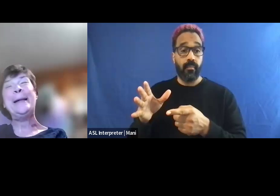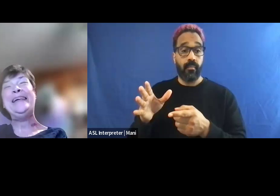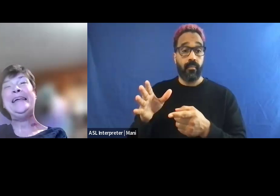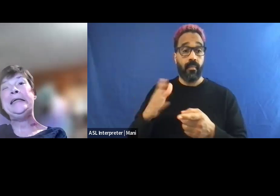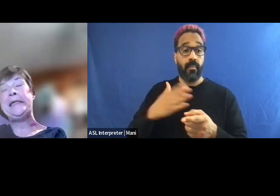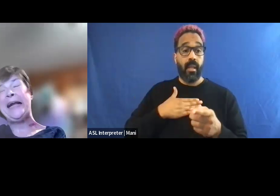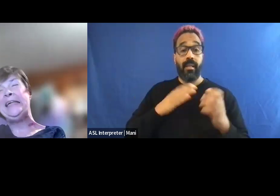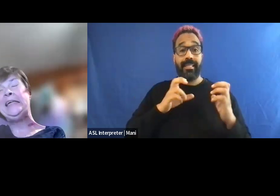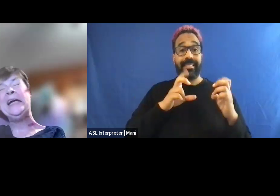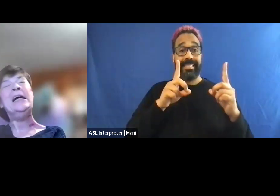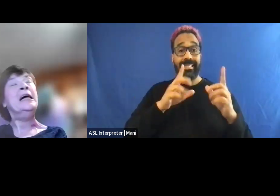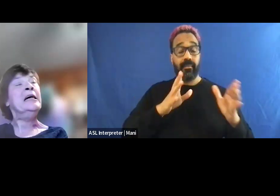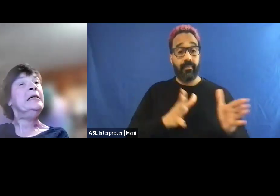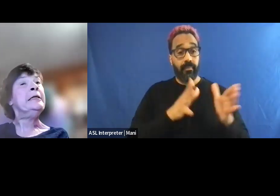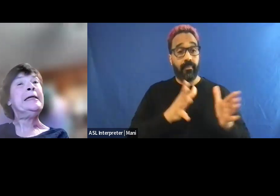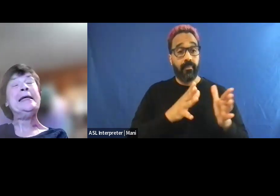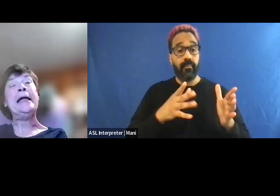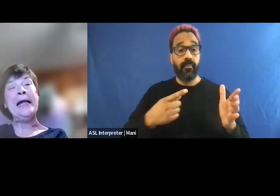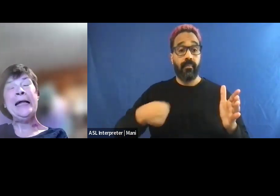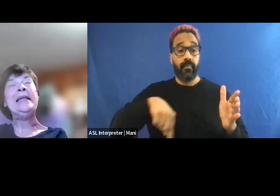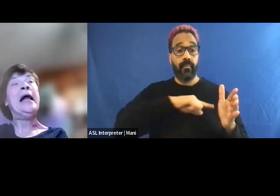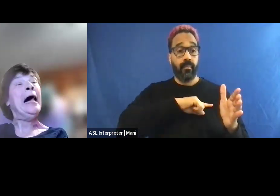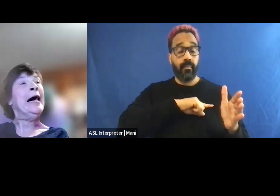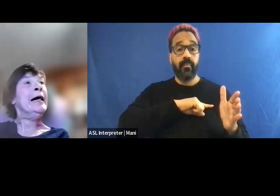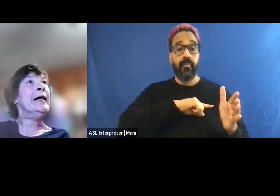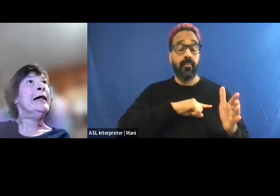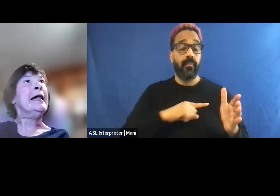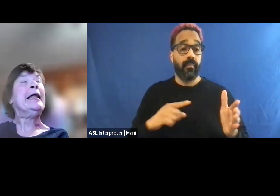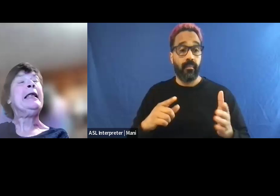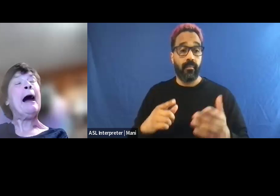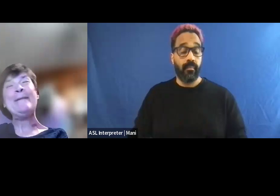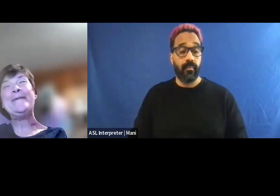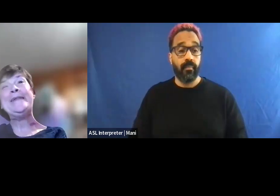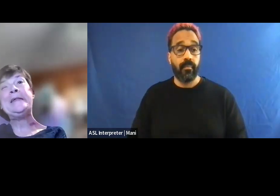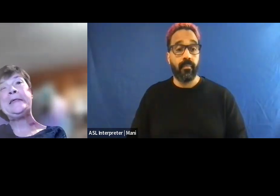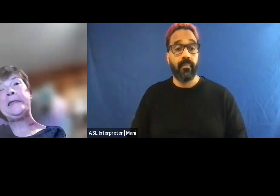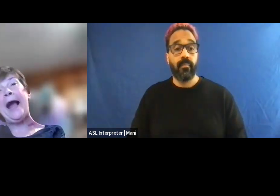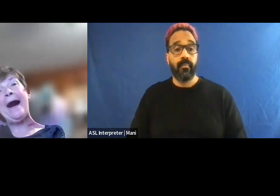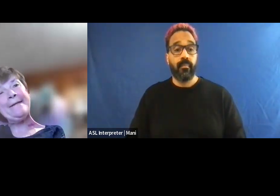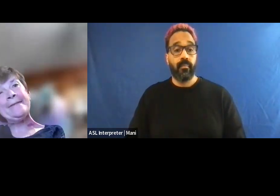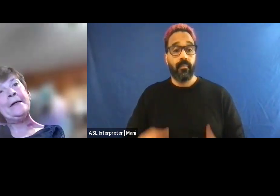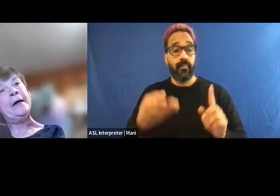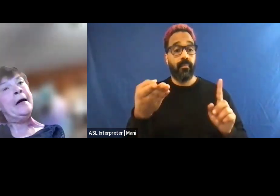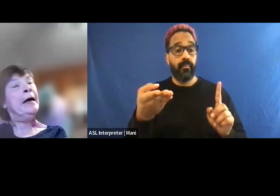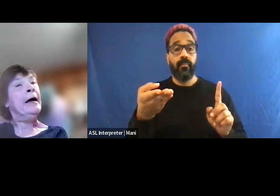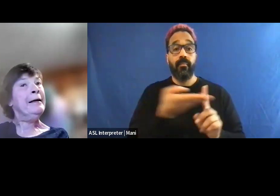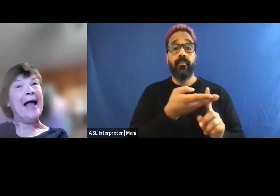the presentation to his upper